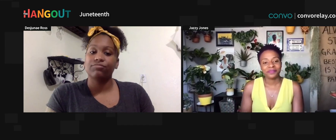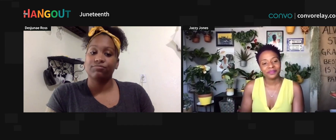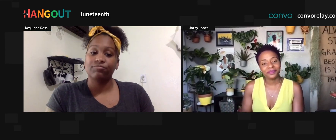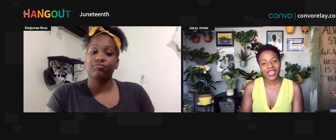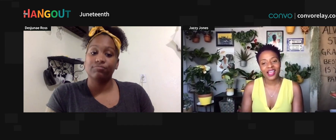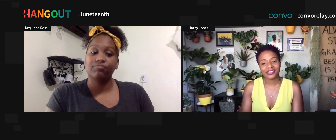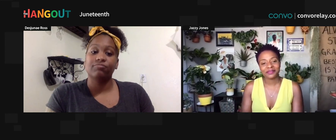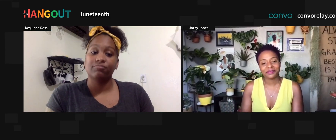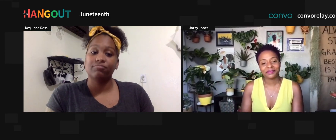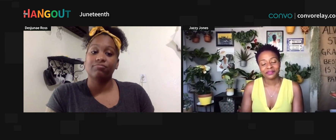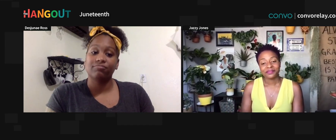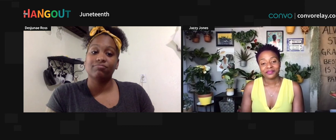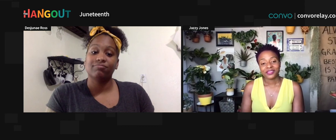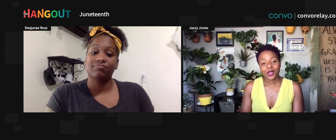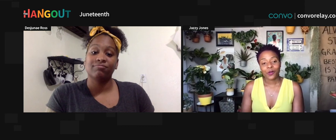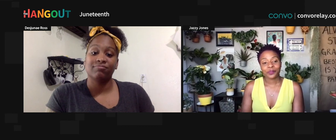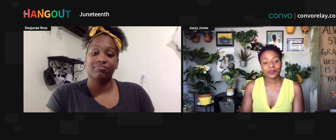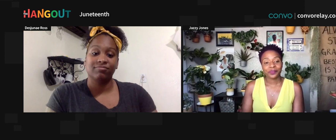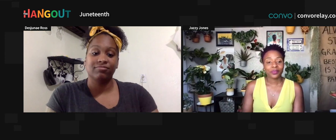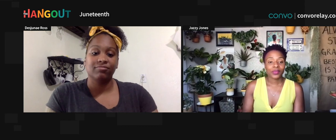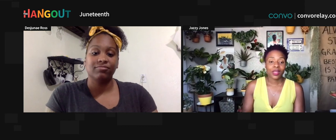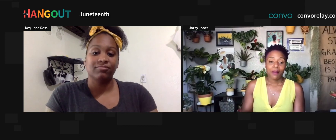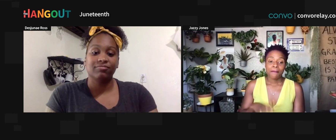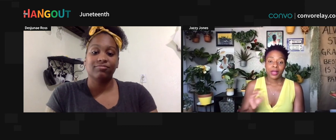it's a one worthy of investing in.